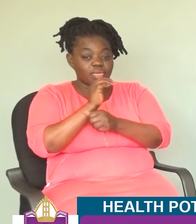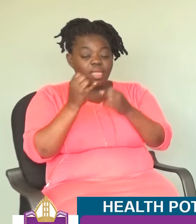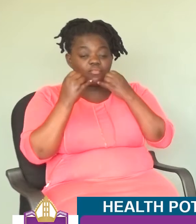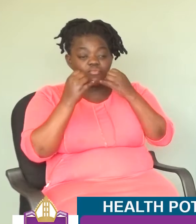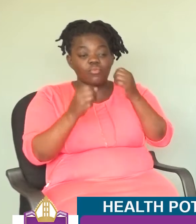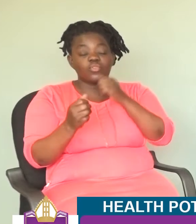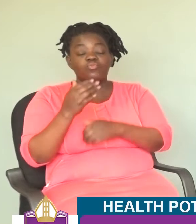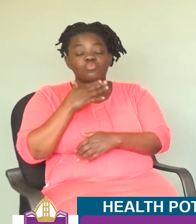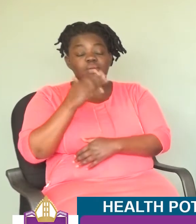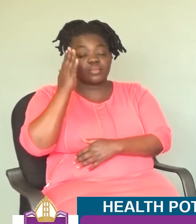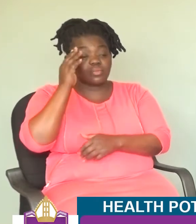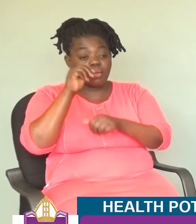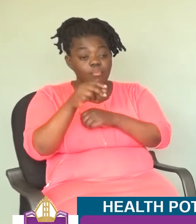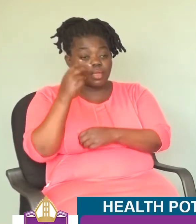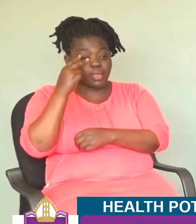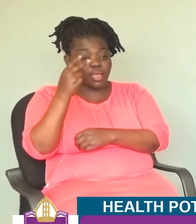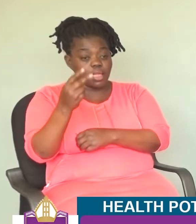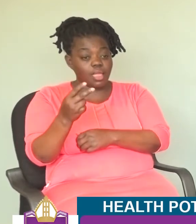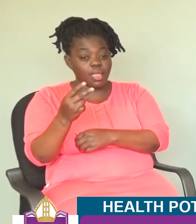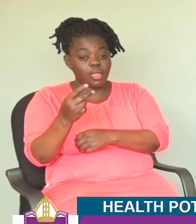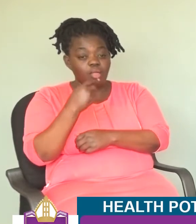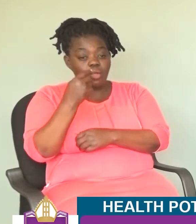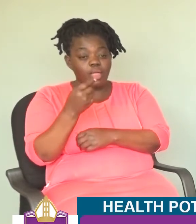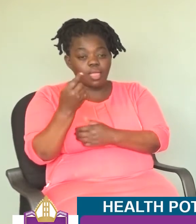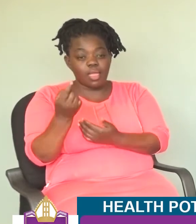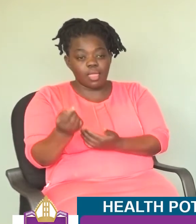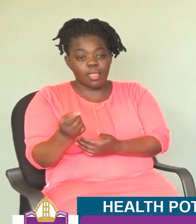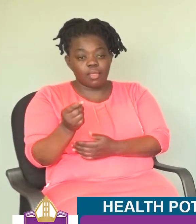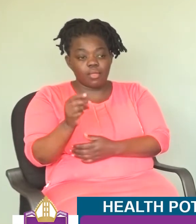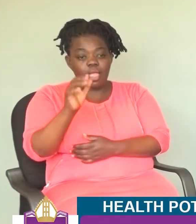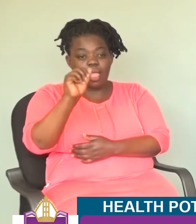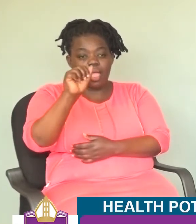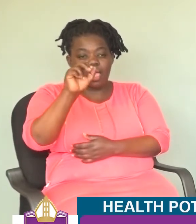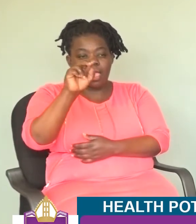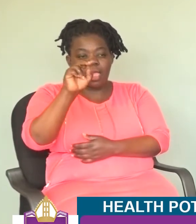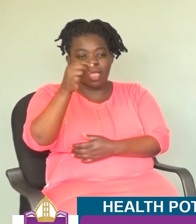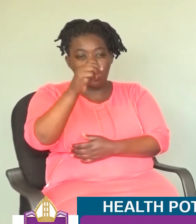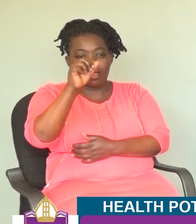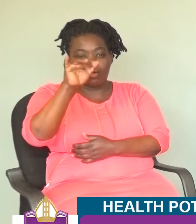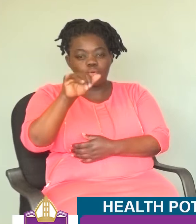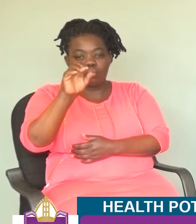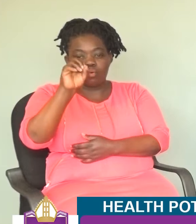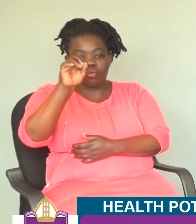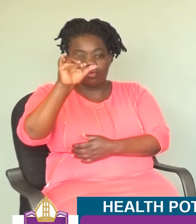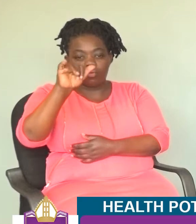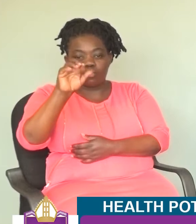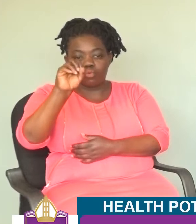know when it comes to vision. He's none other than Mr. Anguyo Joel